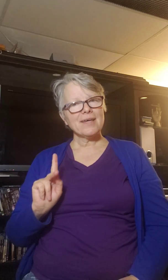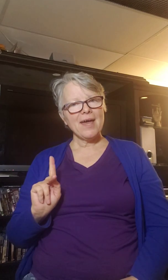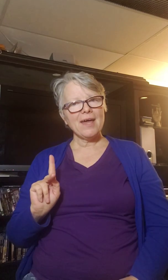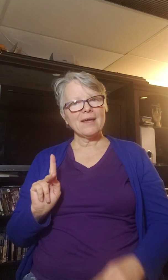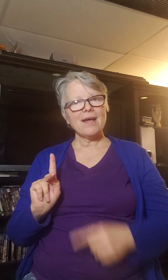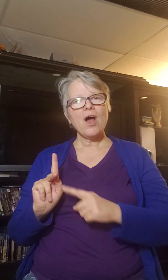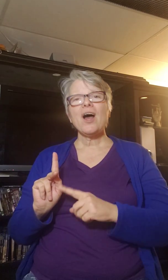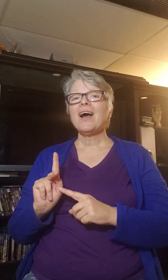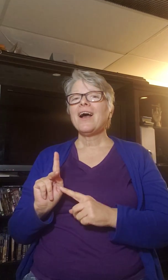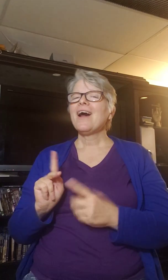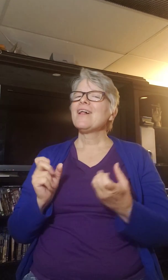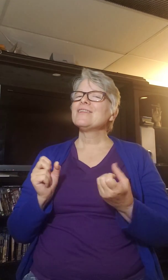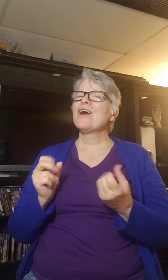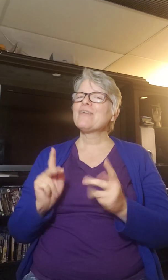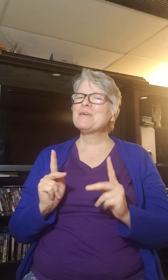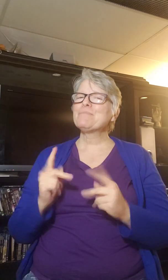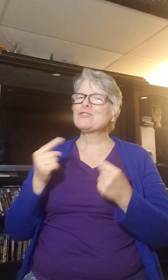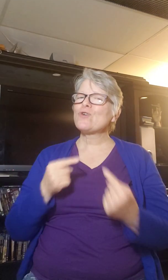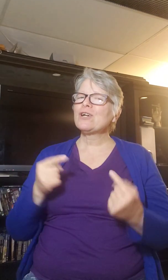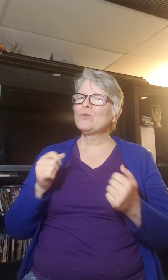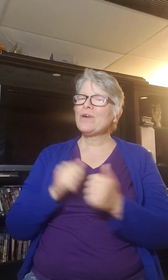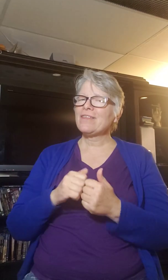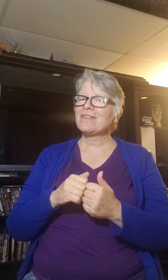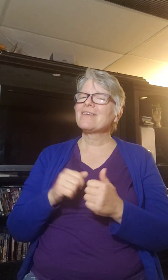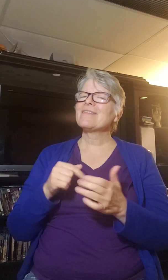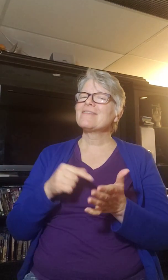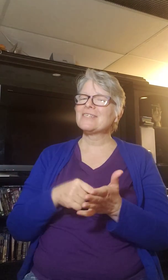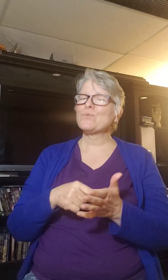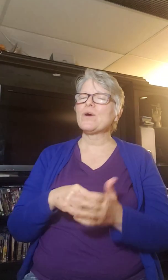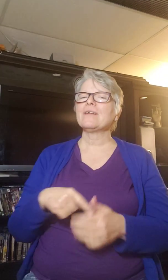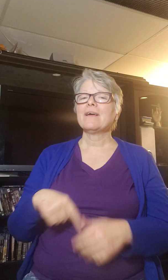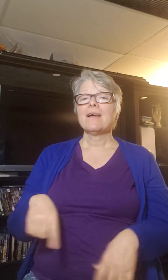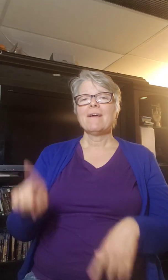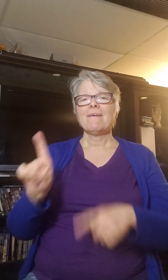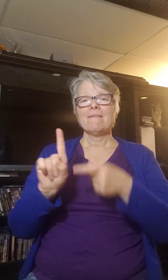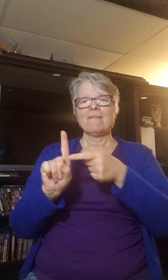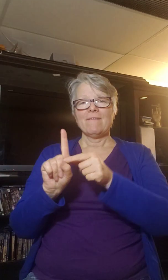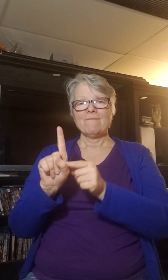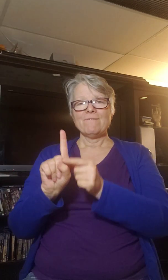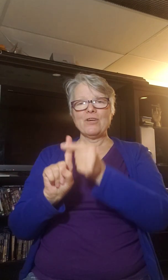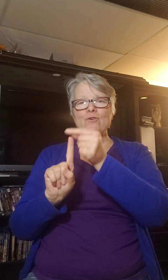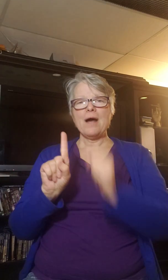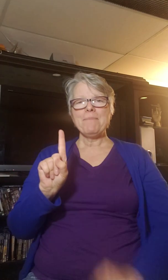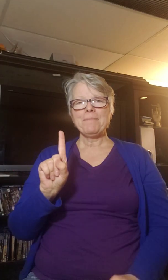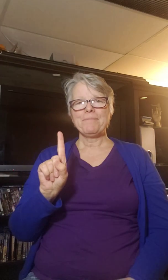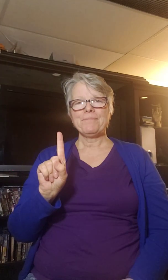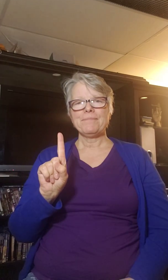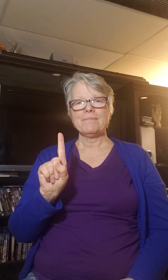K. A lot of people struggle with this one. Finger up.